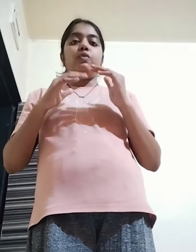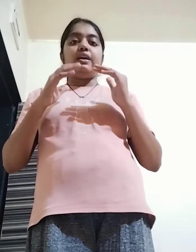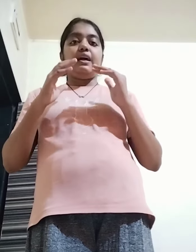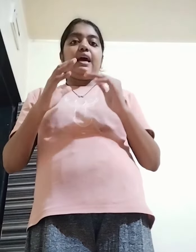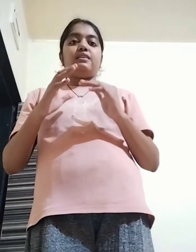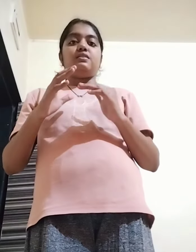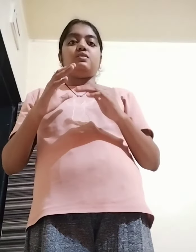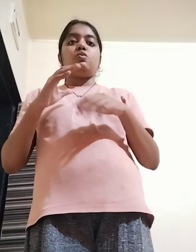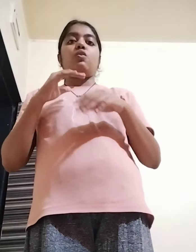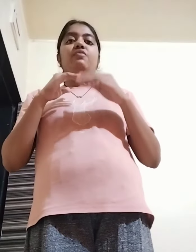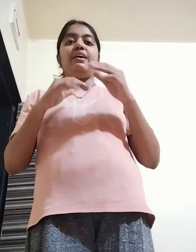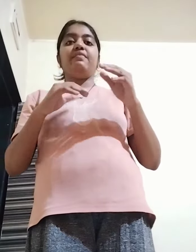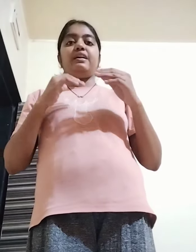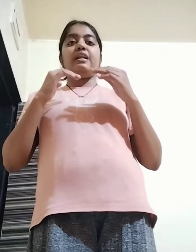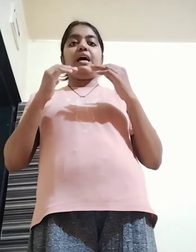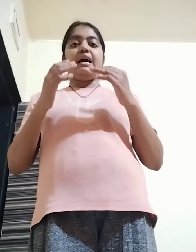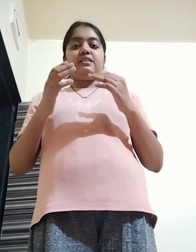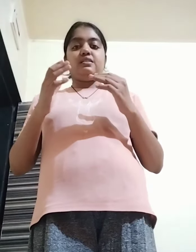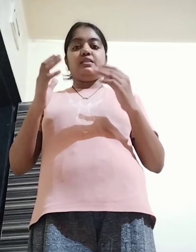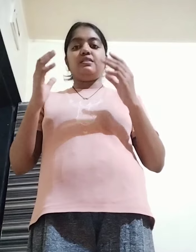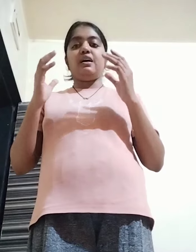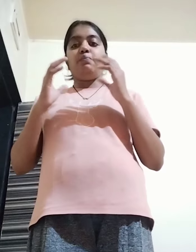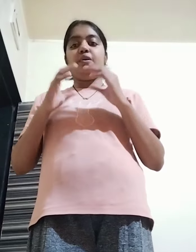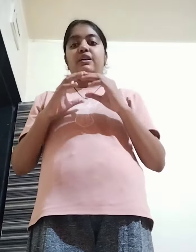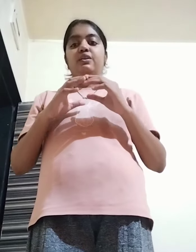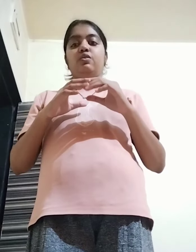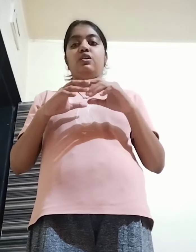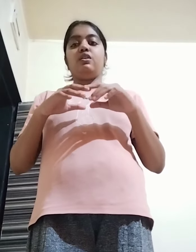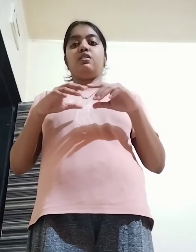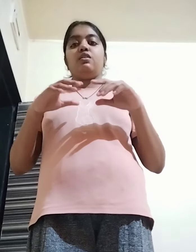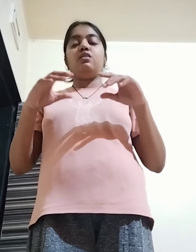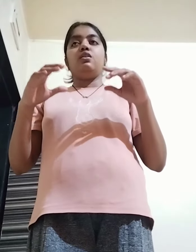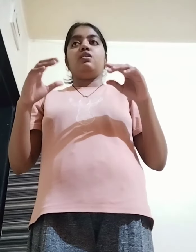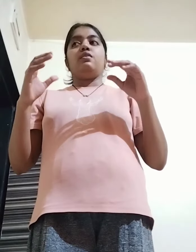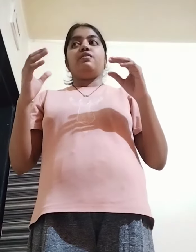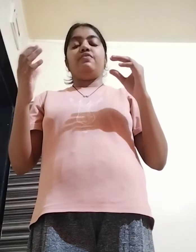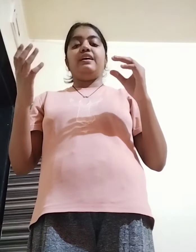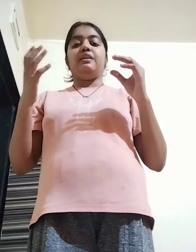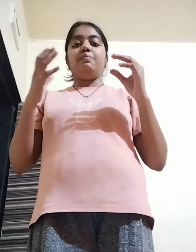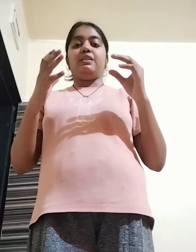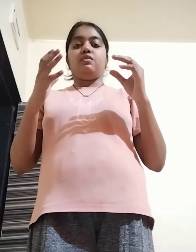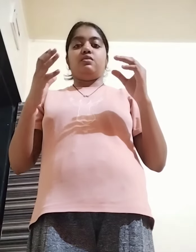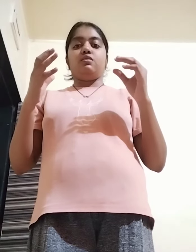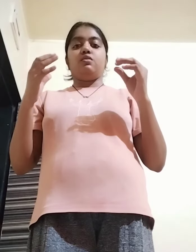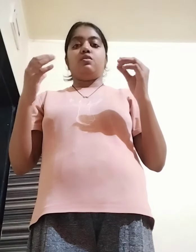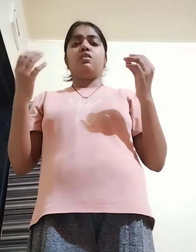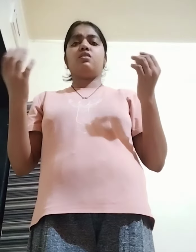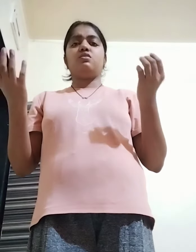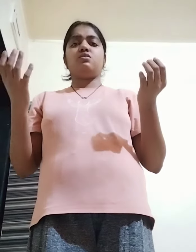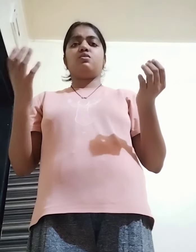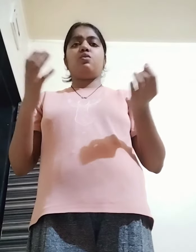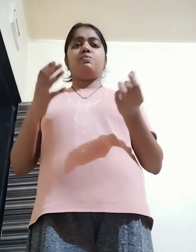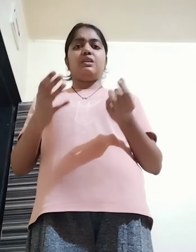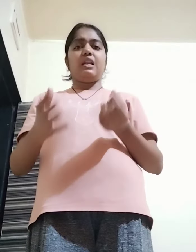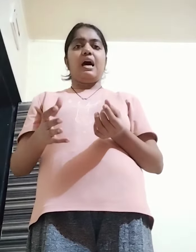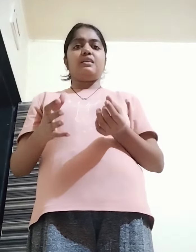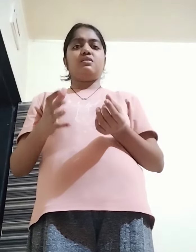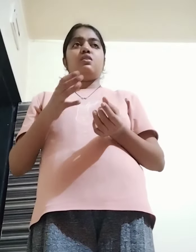can access or where we can access that particular field method or constructor of the class,